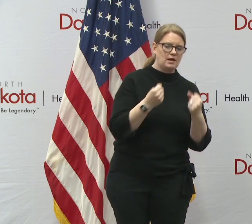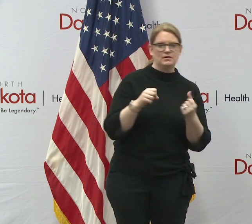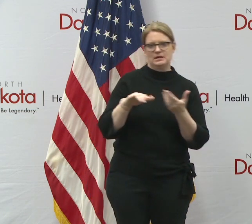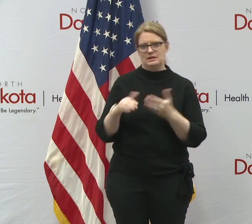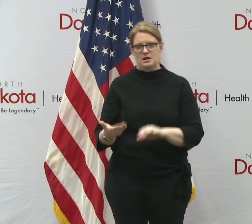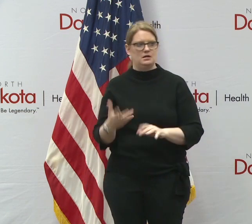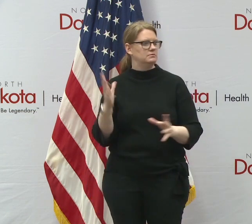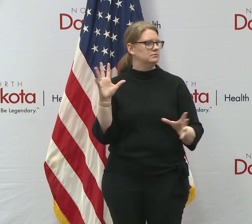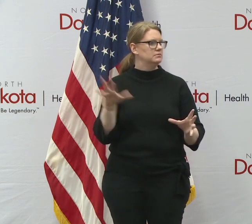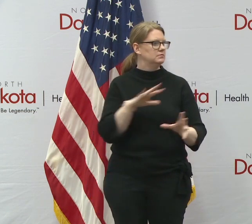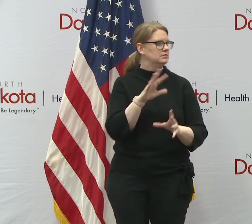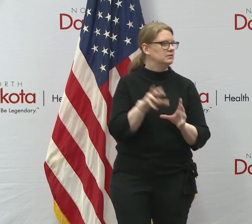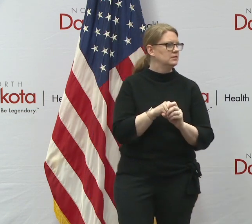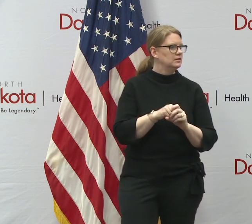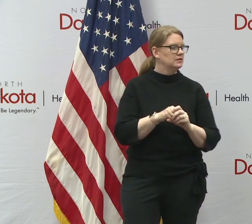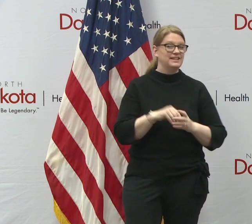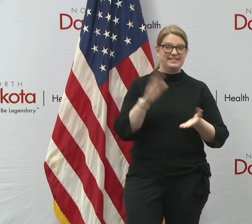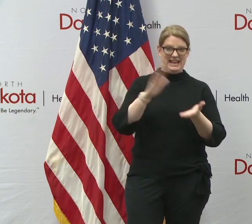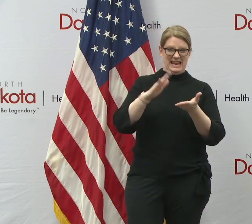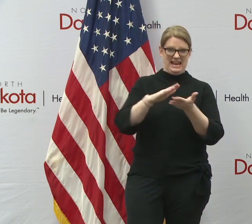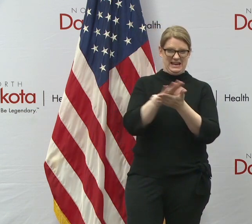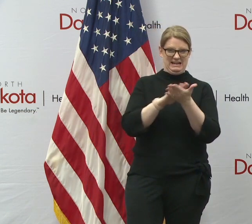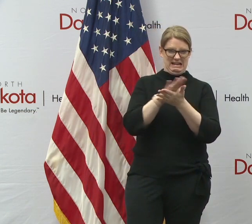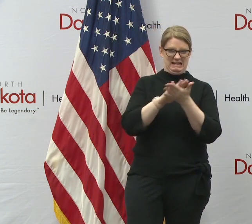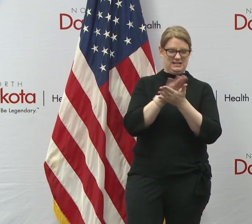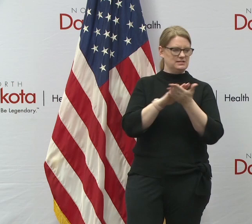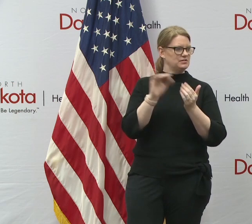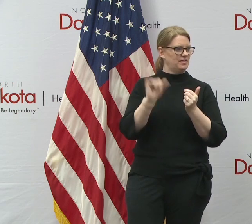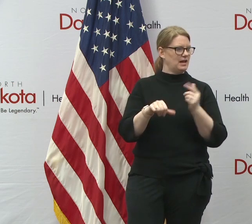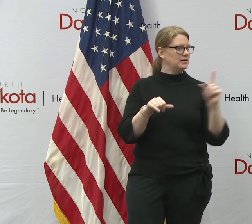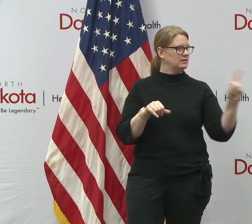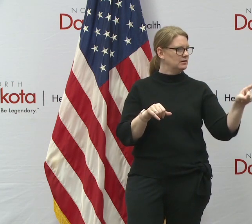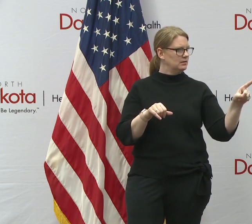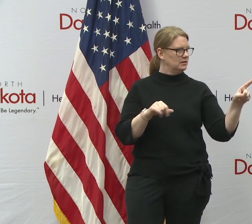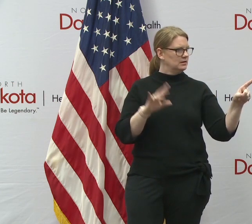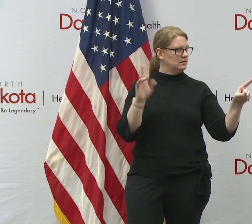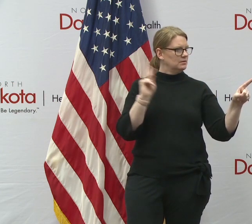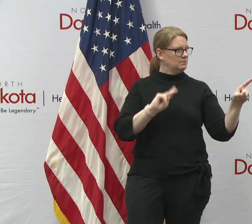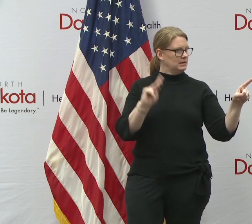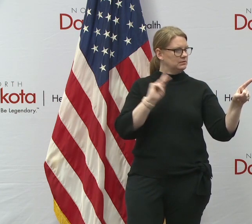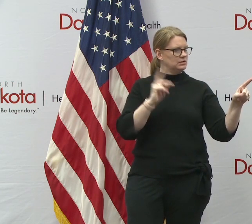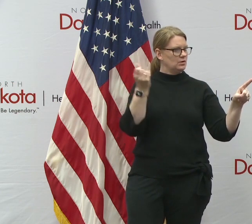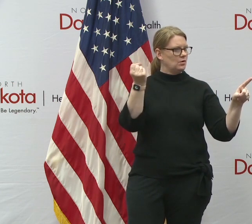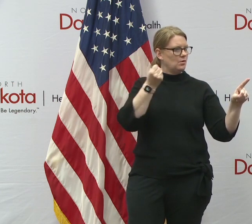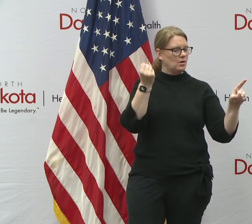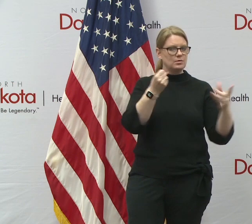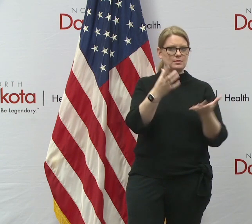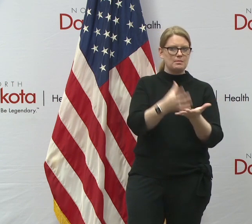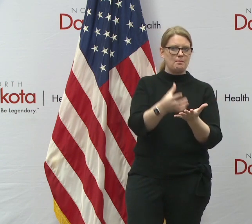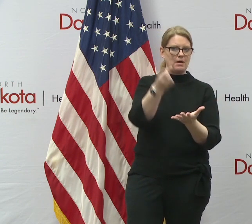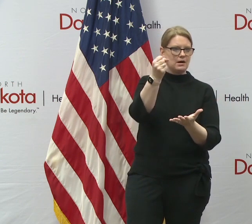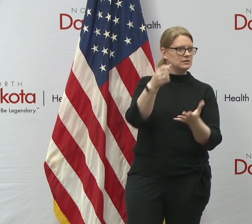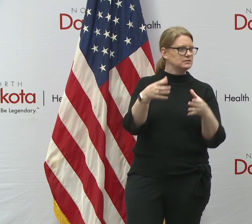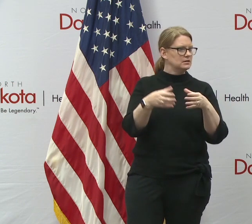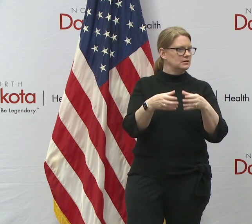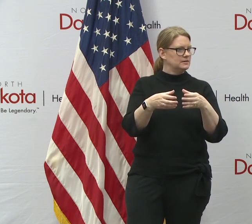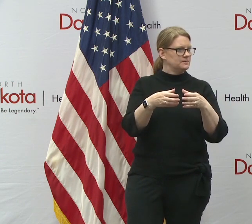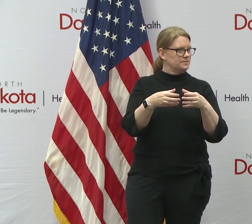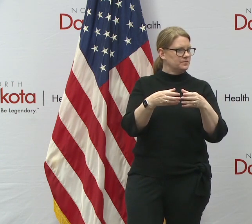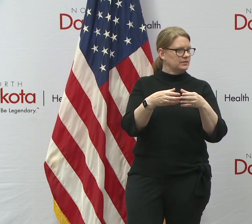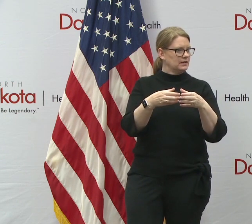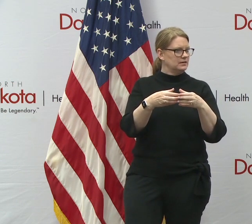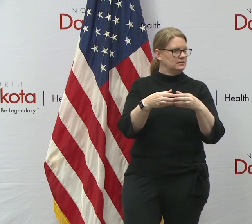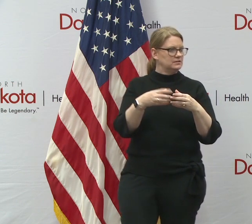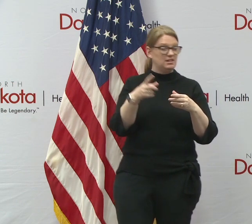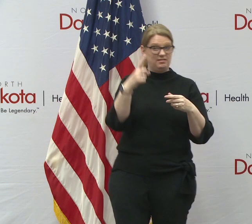Got a question about hand sanitizer. You said that people should hold on to their hand sanitizer bottles. Is that because you're